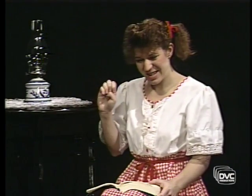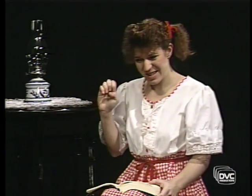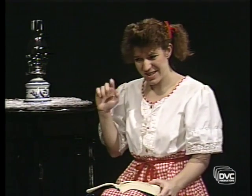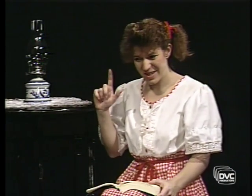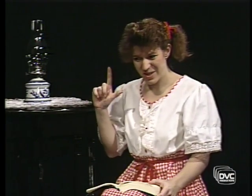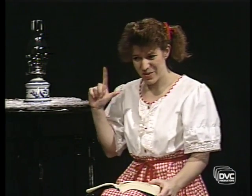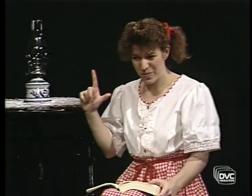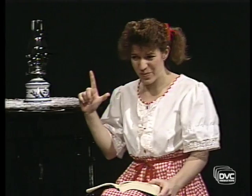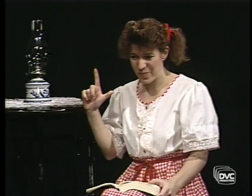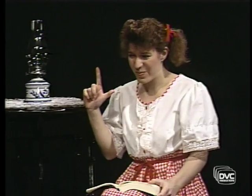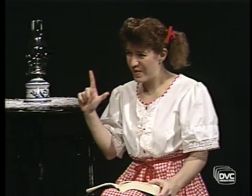Bertha